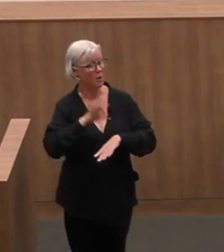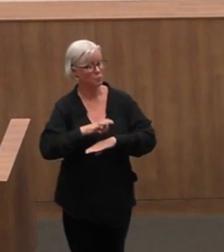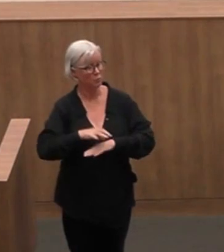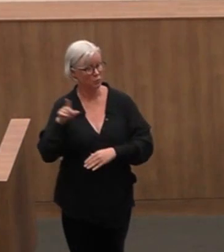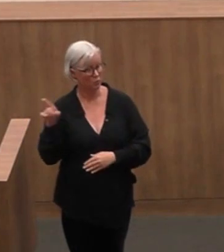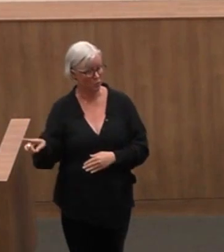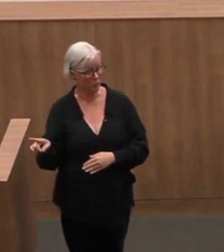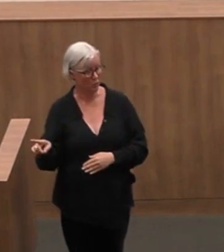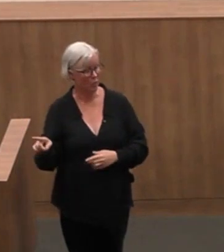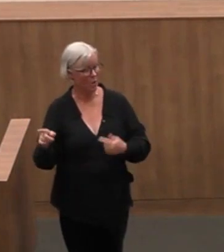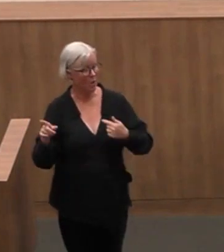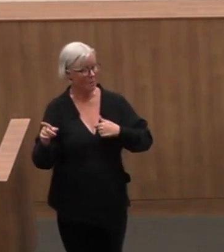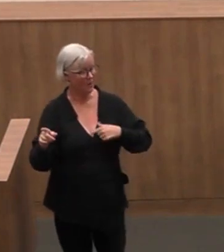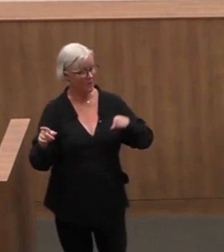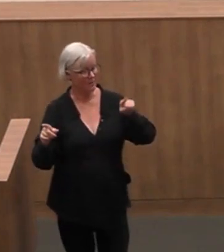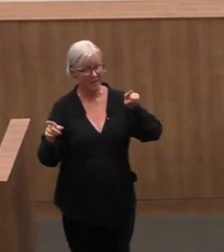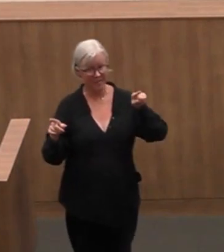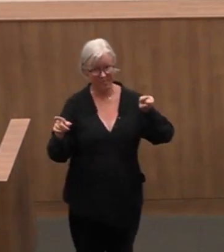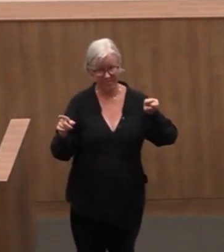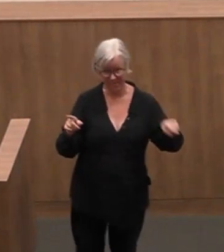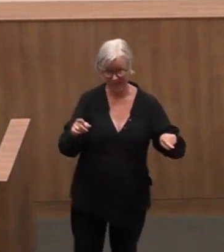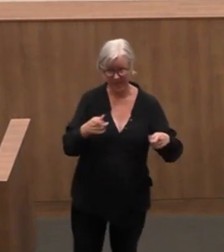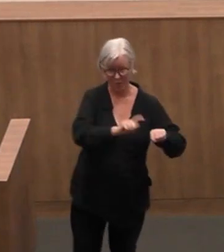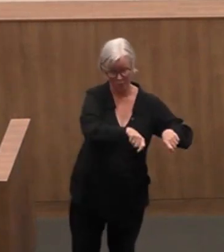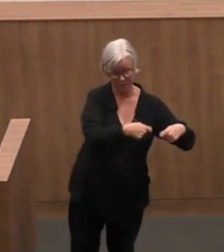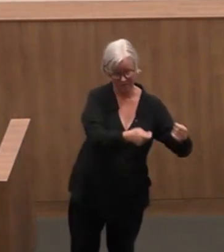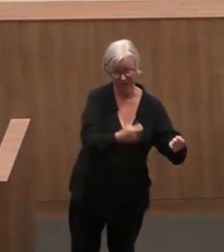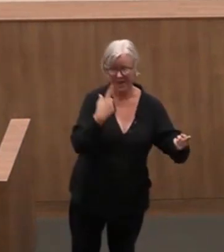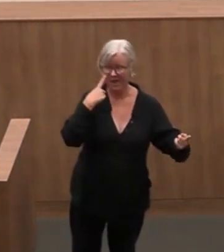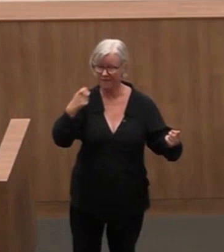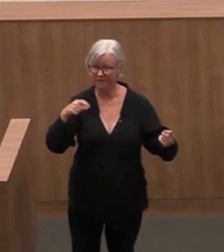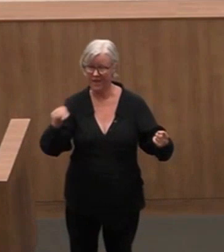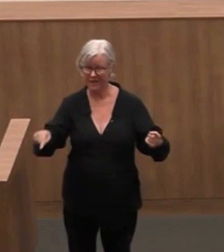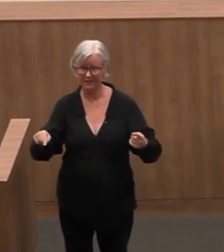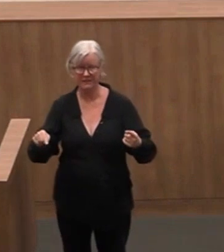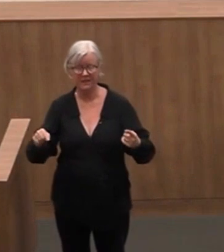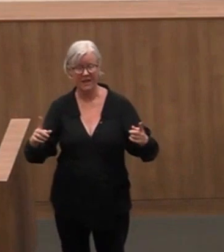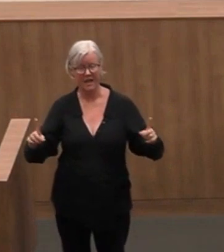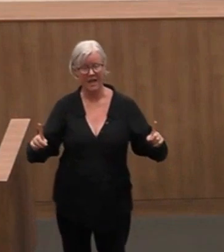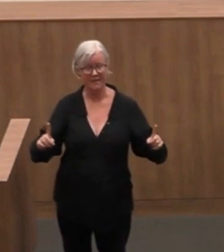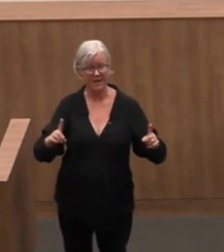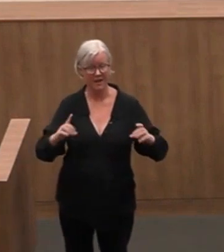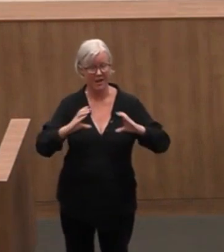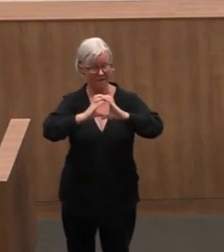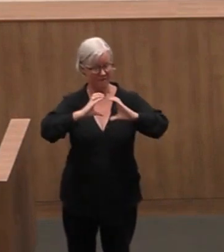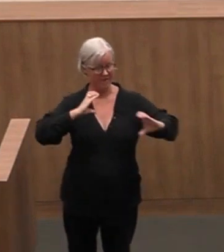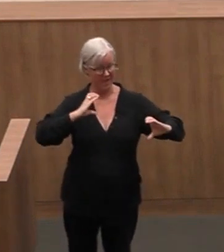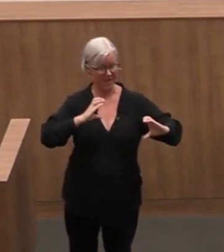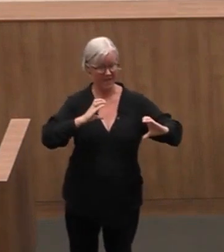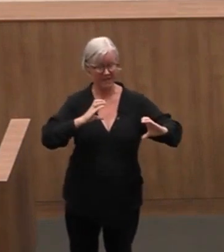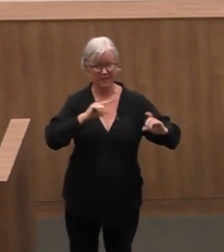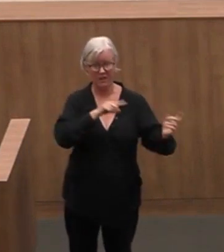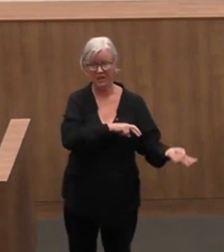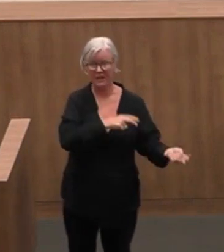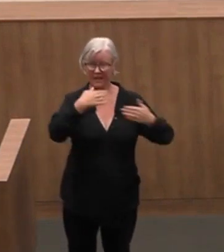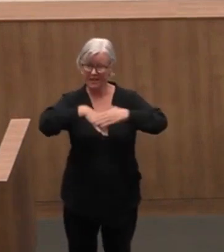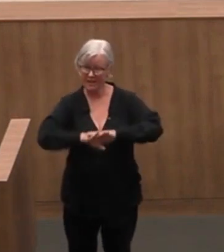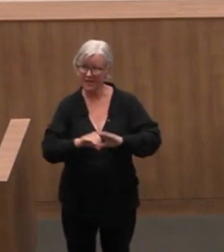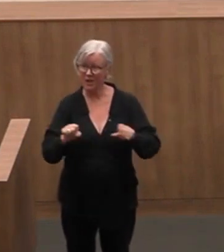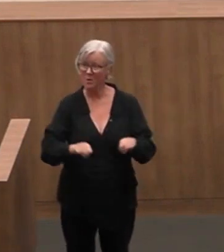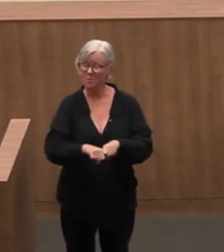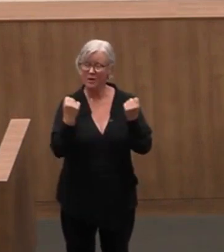provider sent a staff member who knew Sam with her, and they went in their own van and not in the ambulance. Sam had a